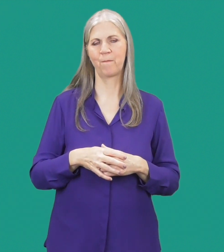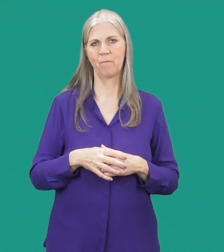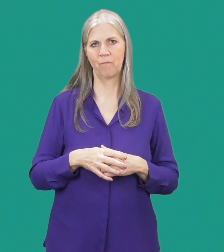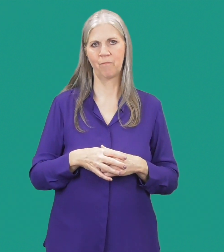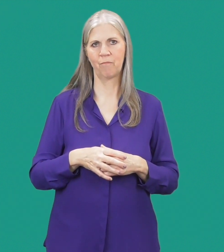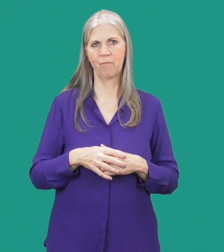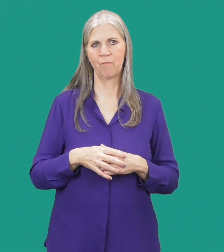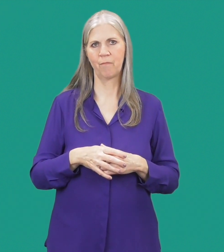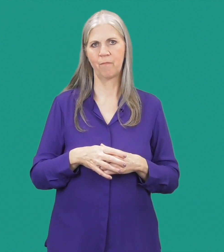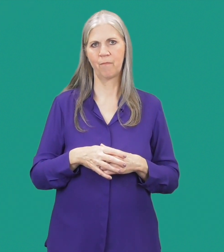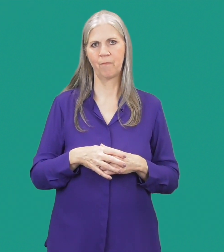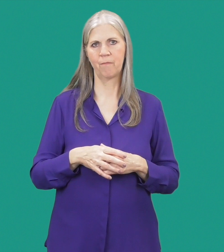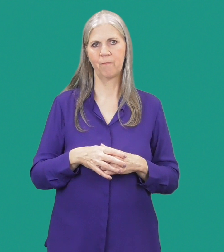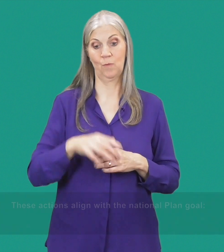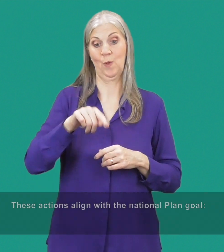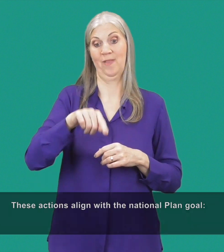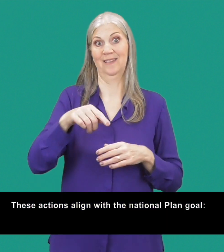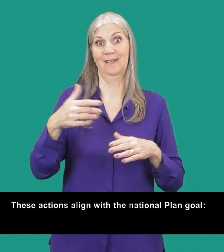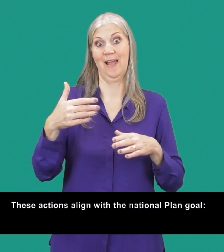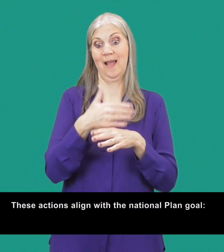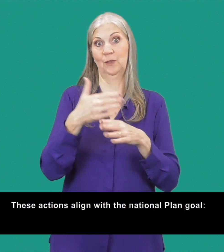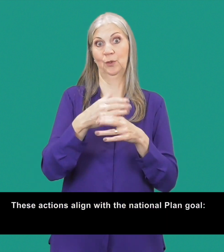These actions align with the national plan goal